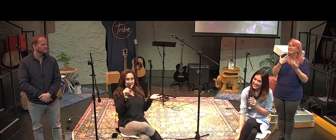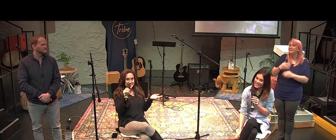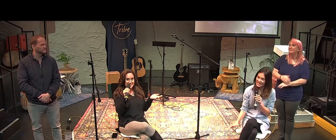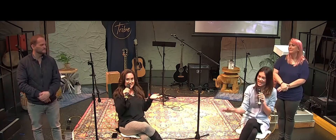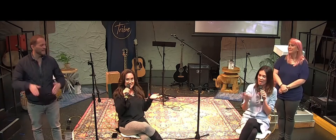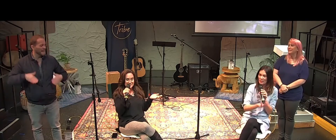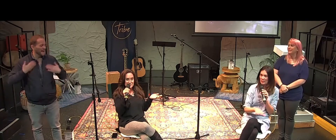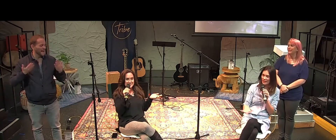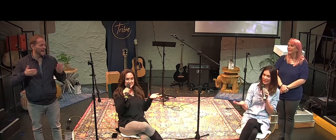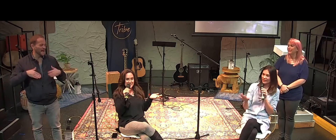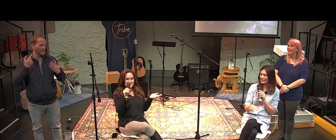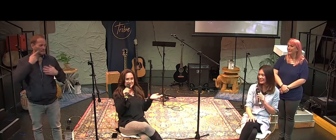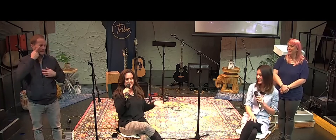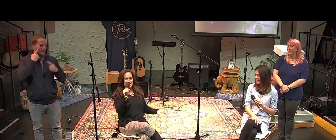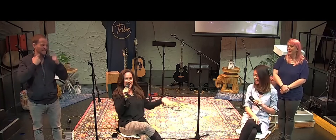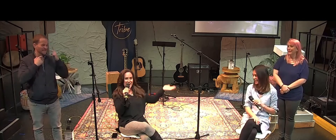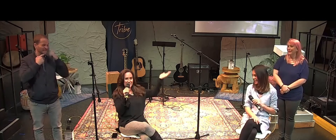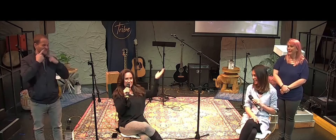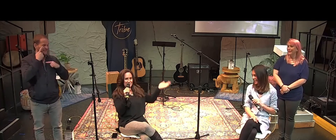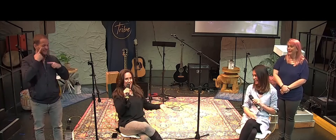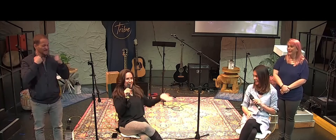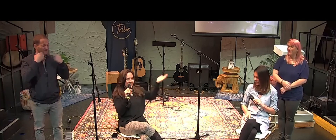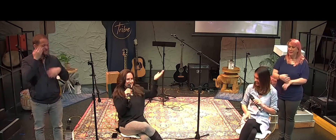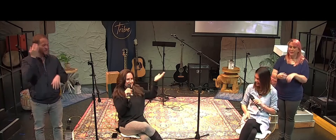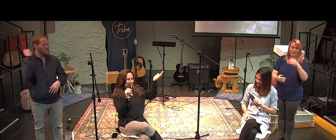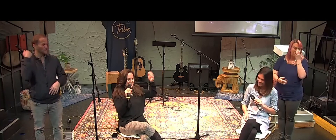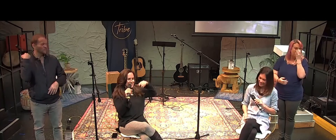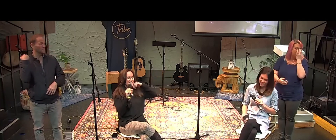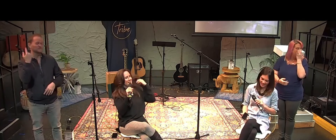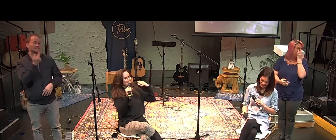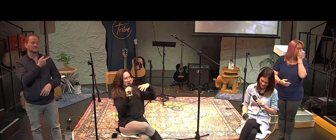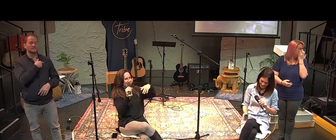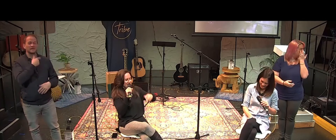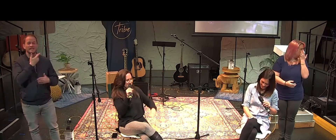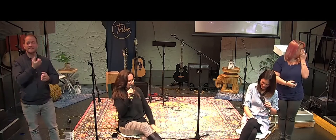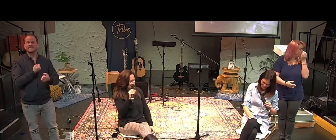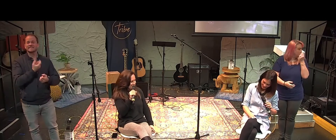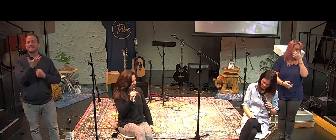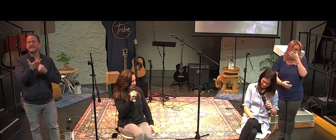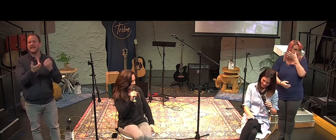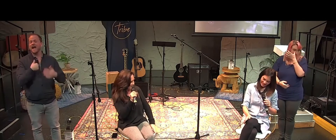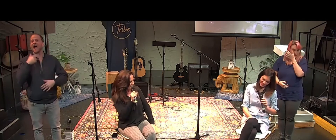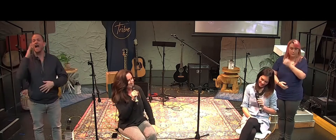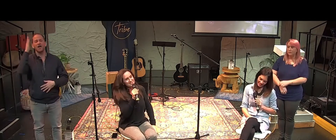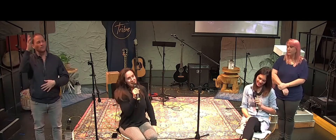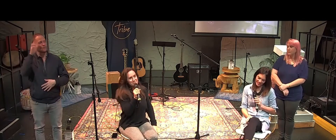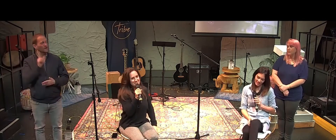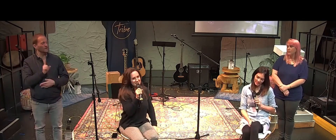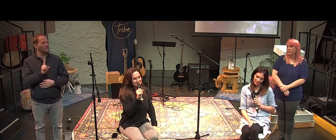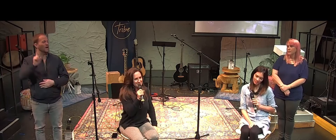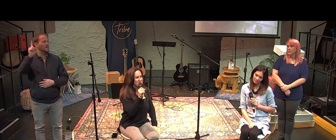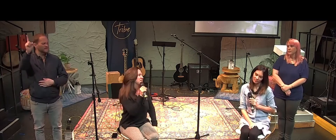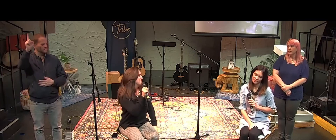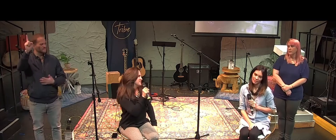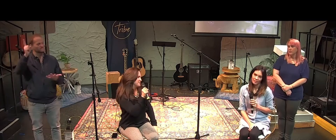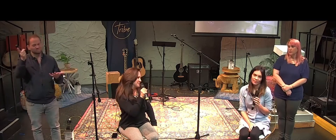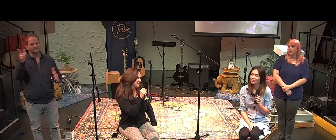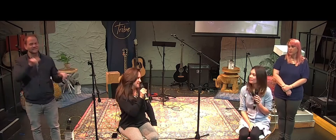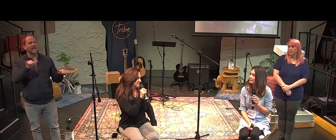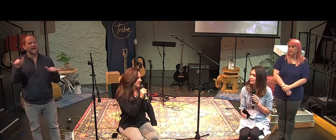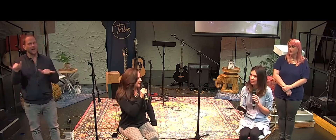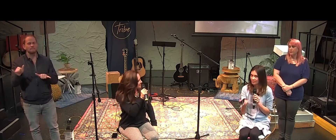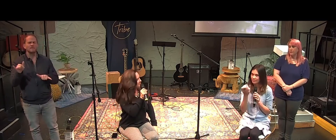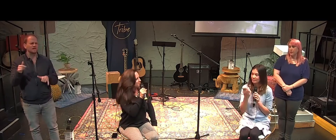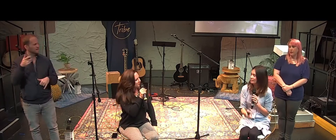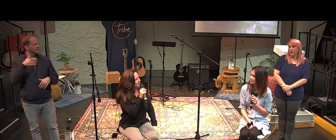my earlier tears when we started singing "I Will Rise" after he shared about my mom. But those are happy tears. So those are